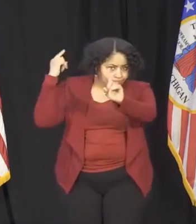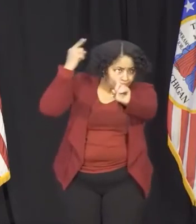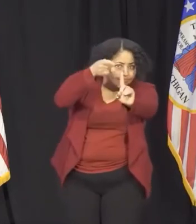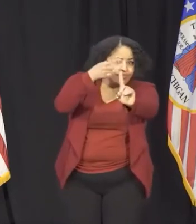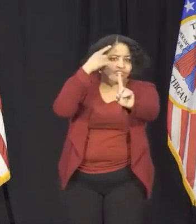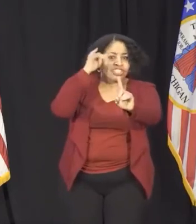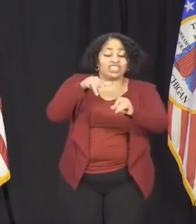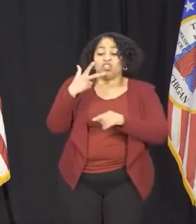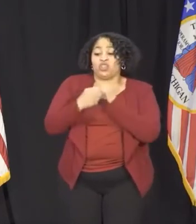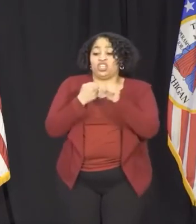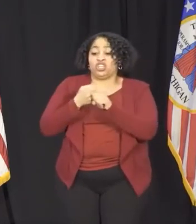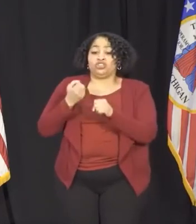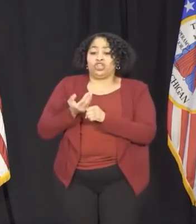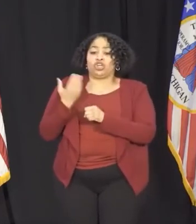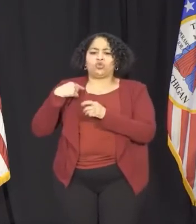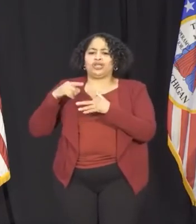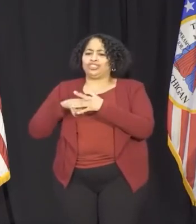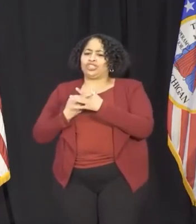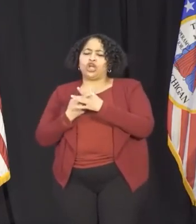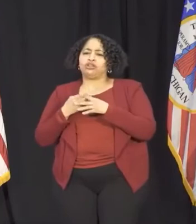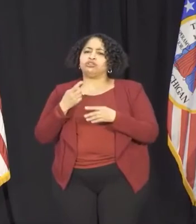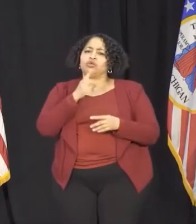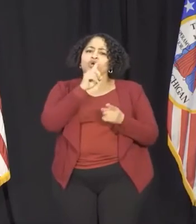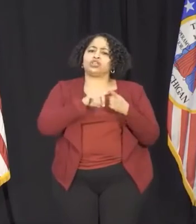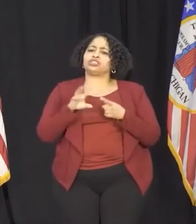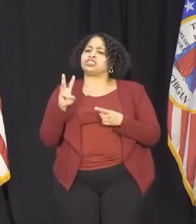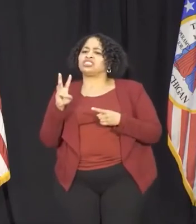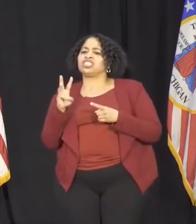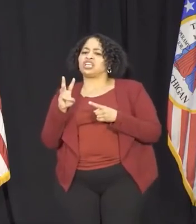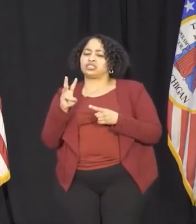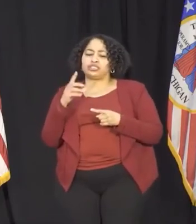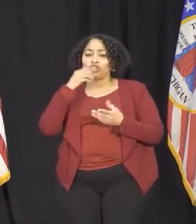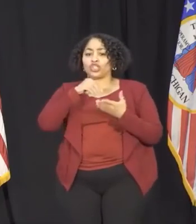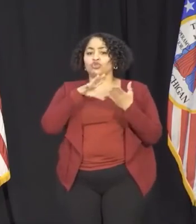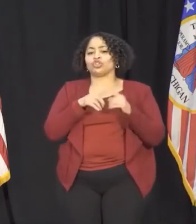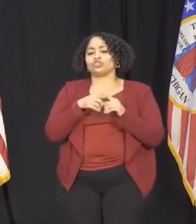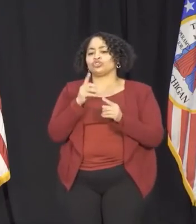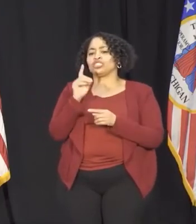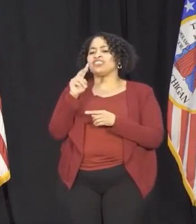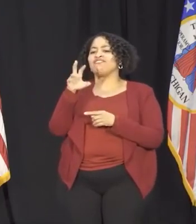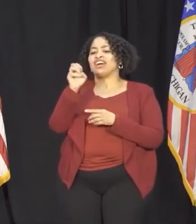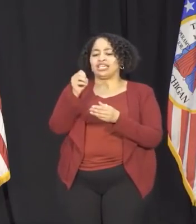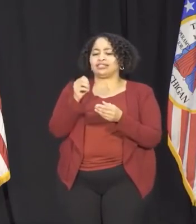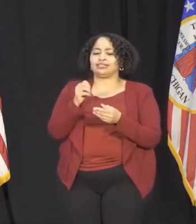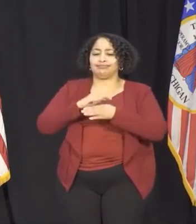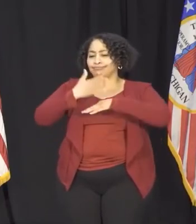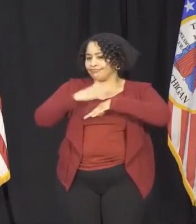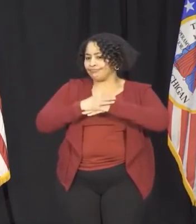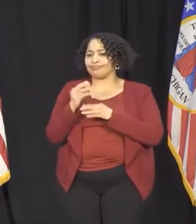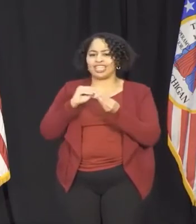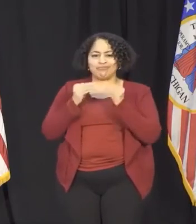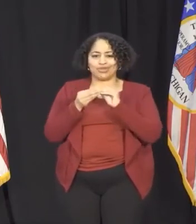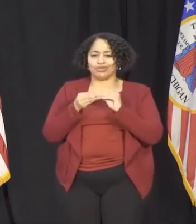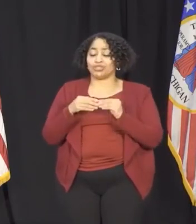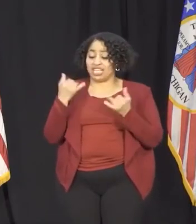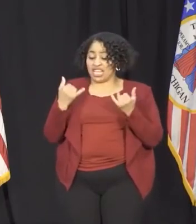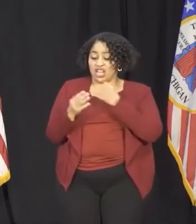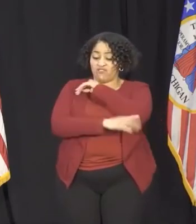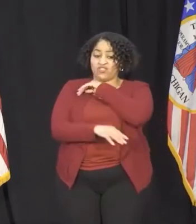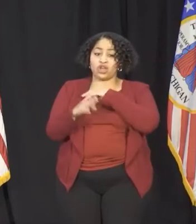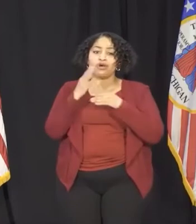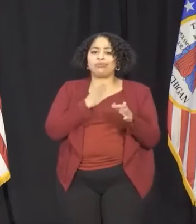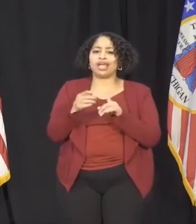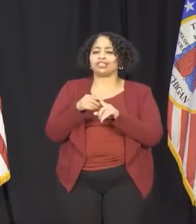ago, we were at 1-6 as far as student-to-device ratio. Going into this fall, we were going to be